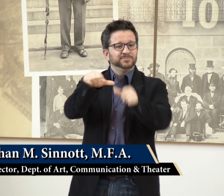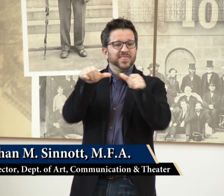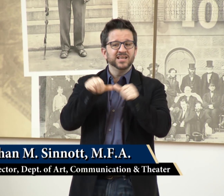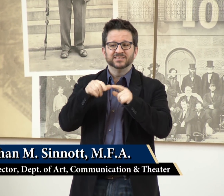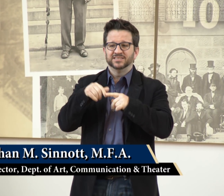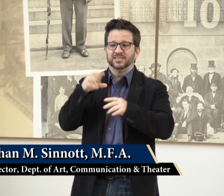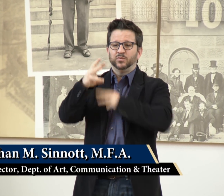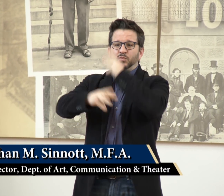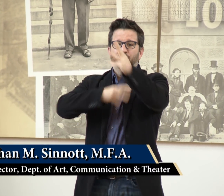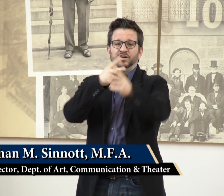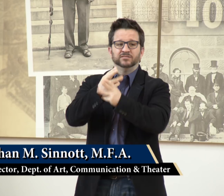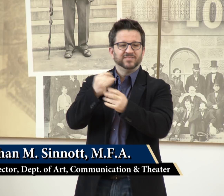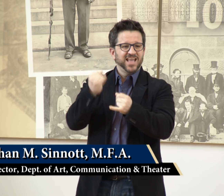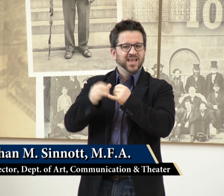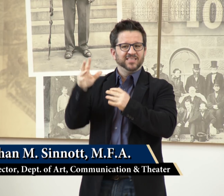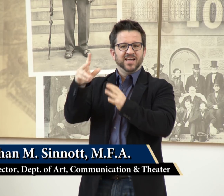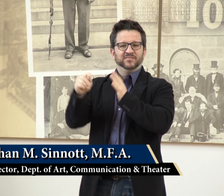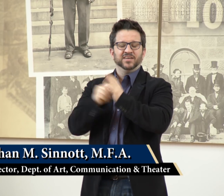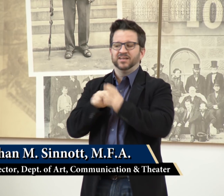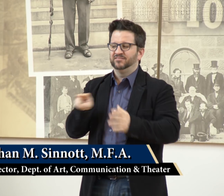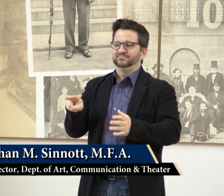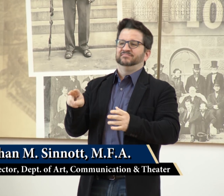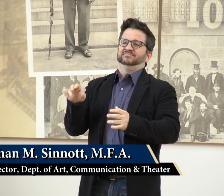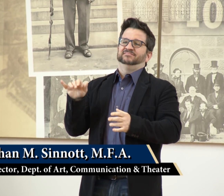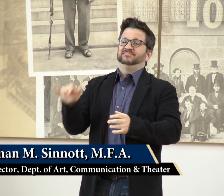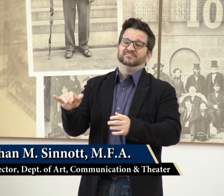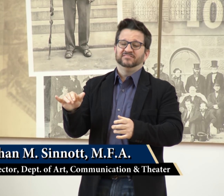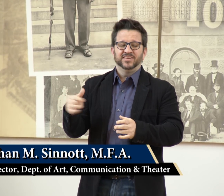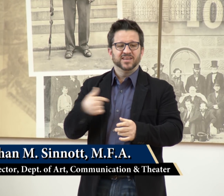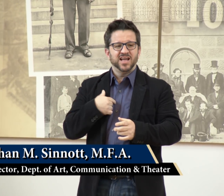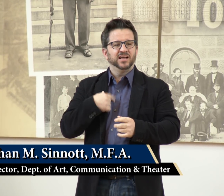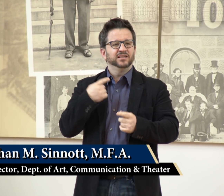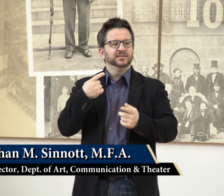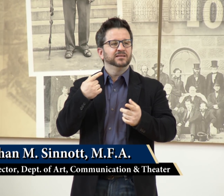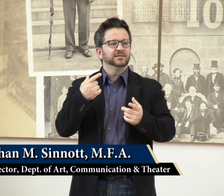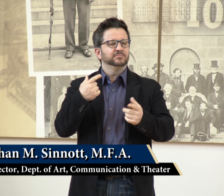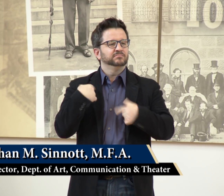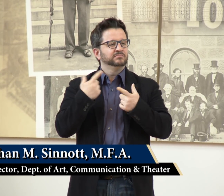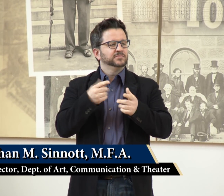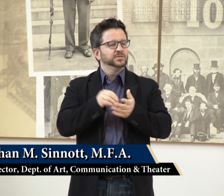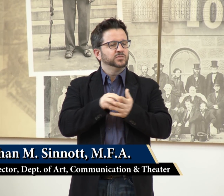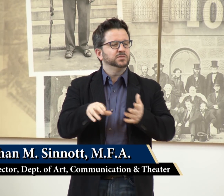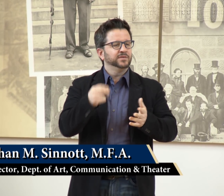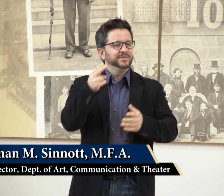That's absolutely the truth. He knew his place in the world in his last days.